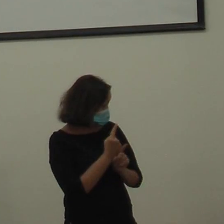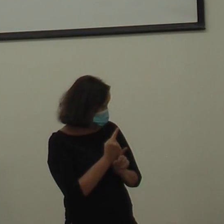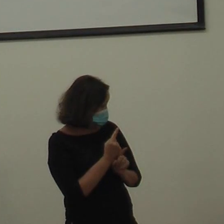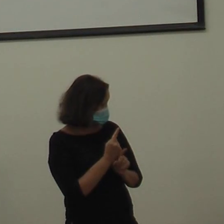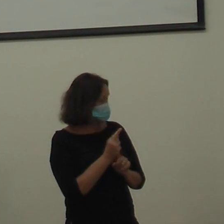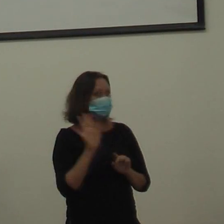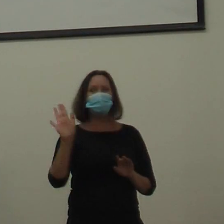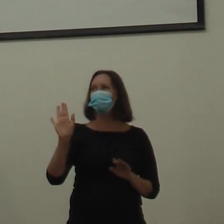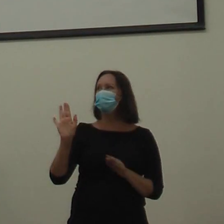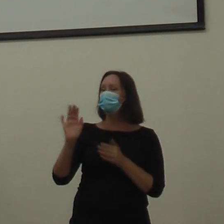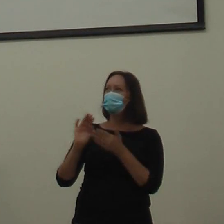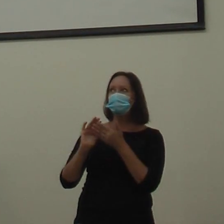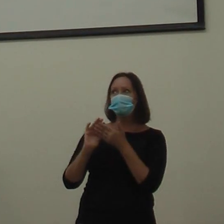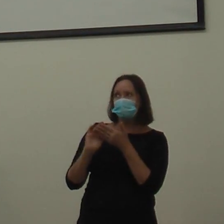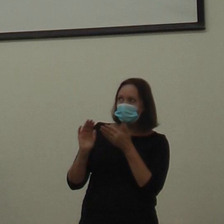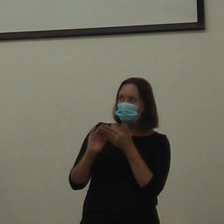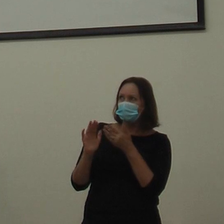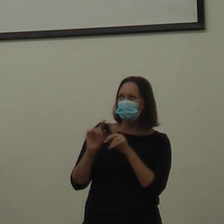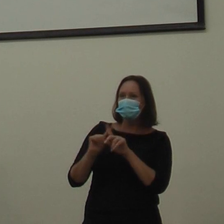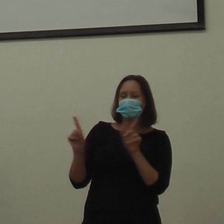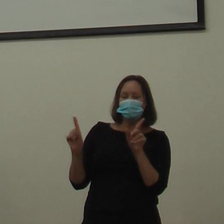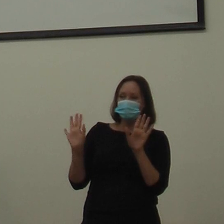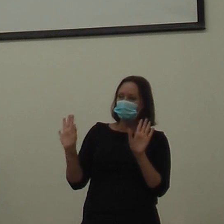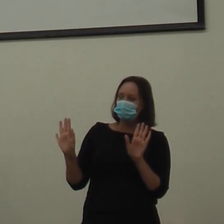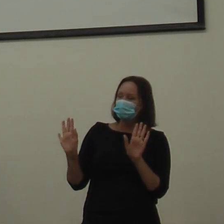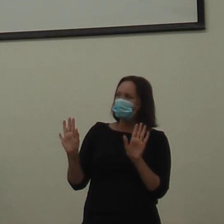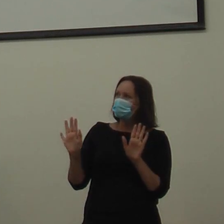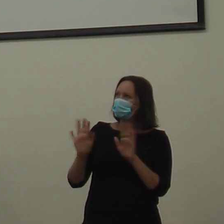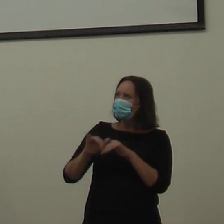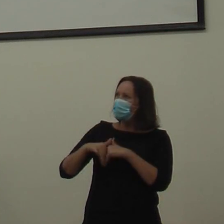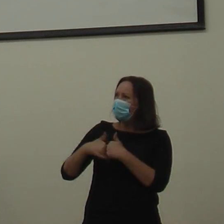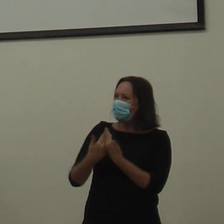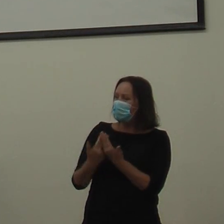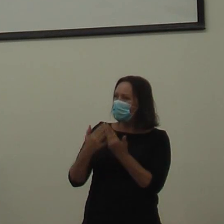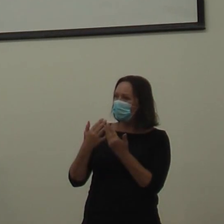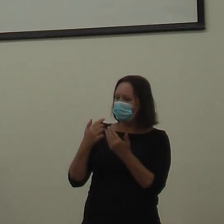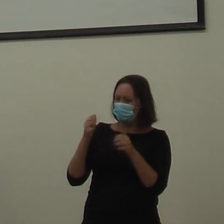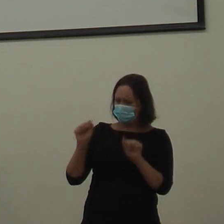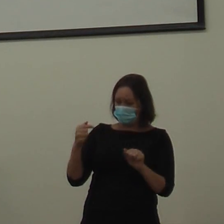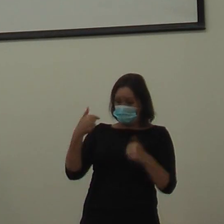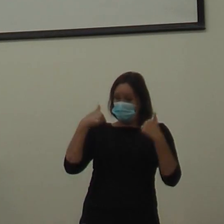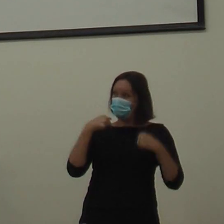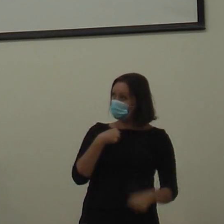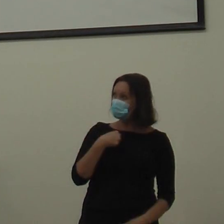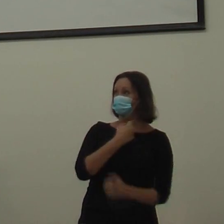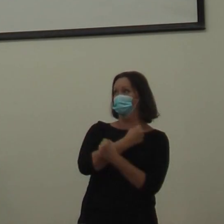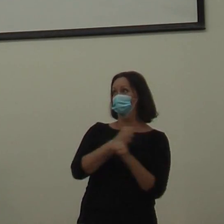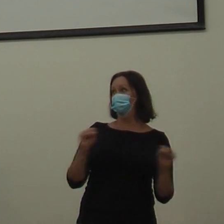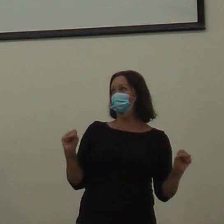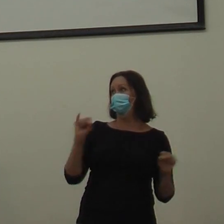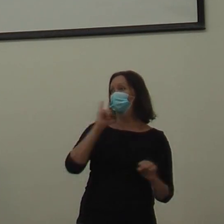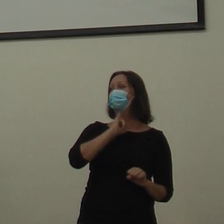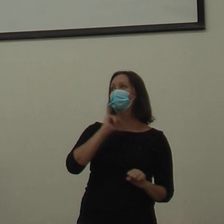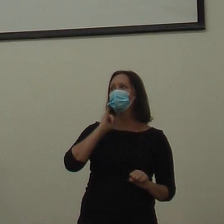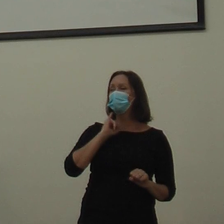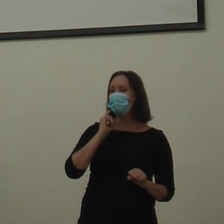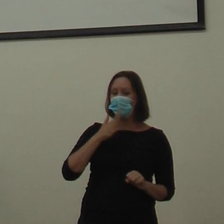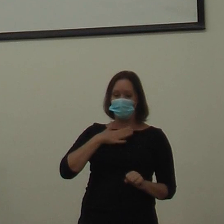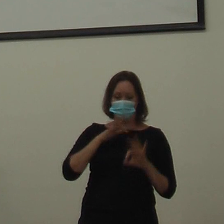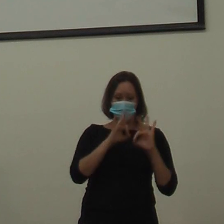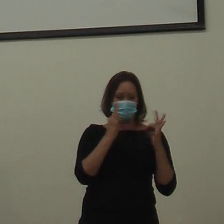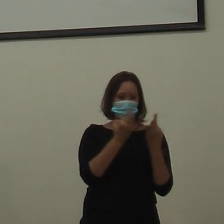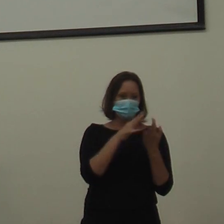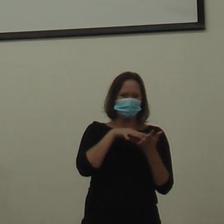my lord," Gideon replied, "but how can I save Israel? My clan is the weakest in